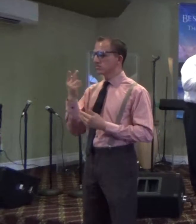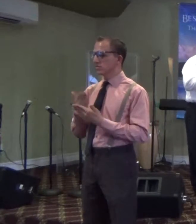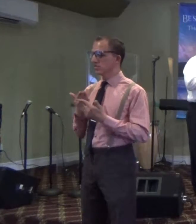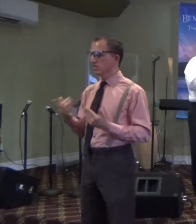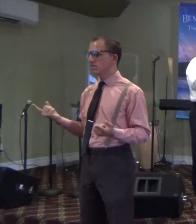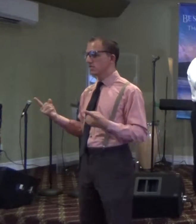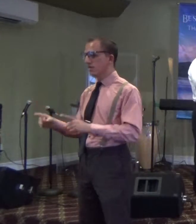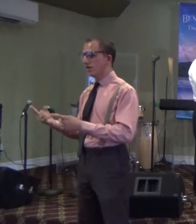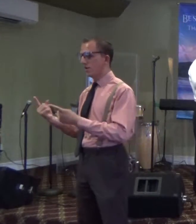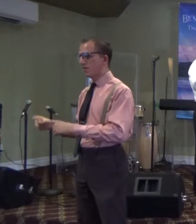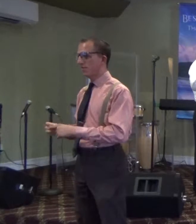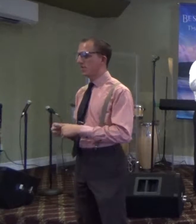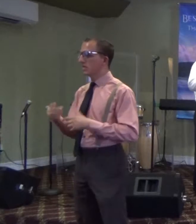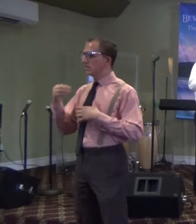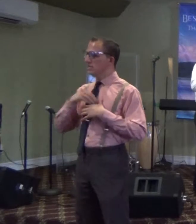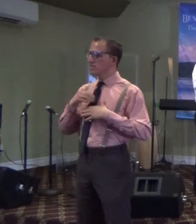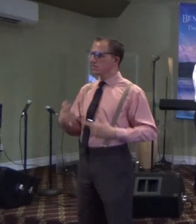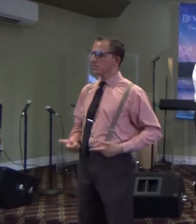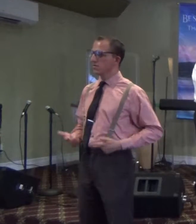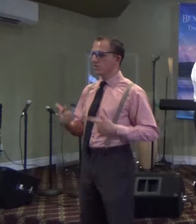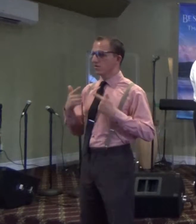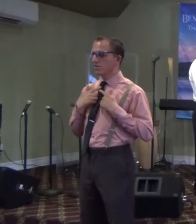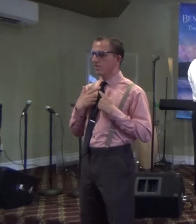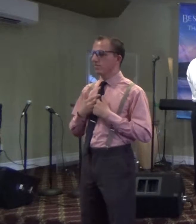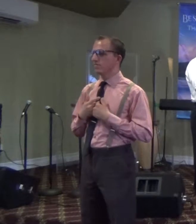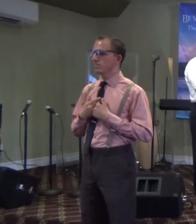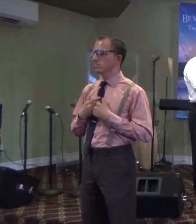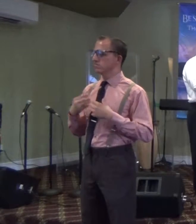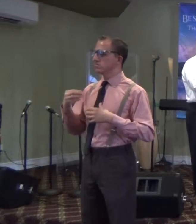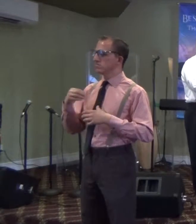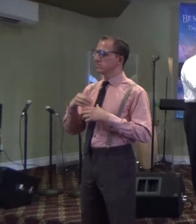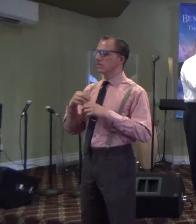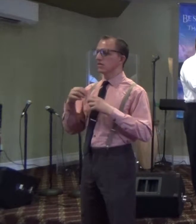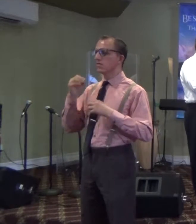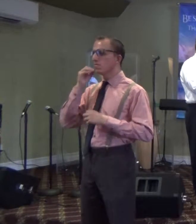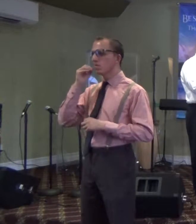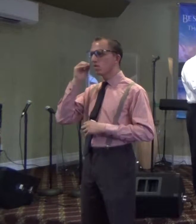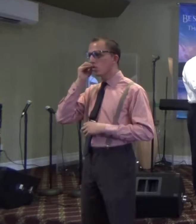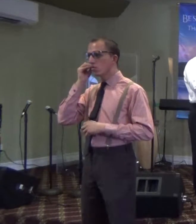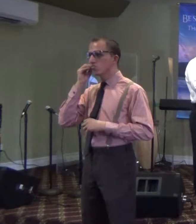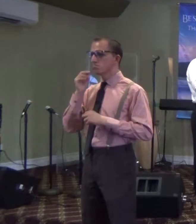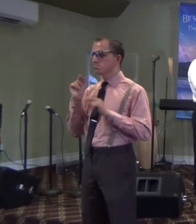we see what en happens nuestra vida, in our life, en nuestro hogar,